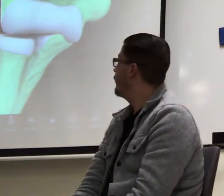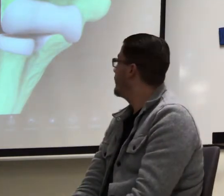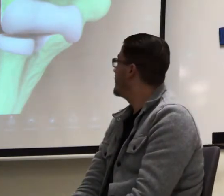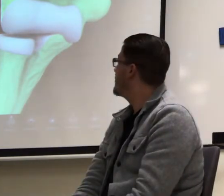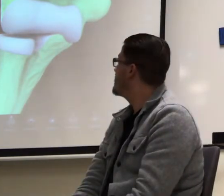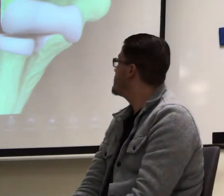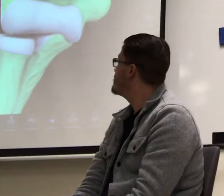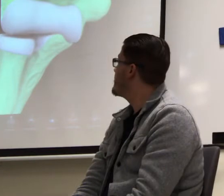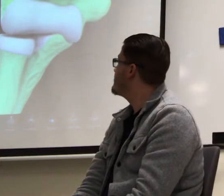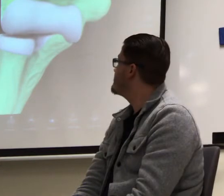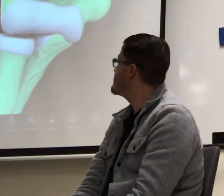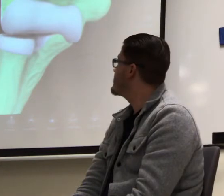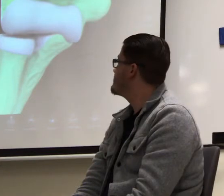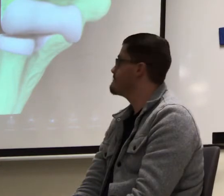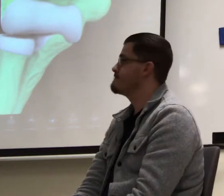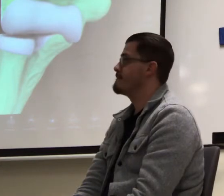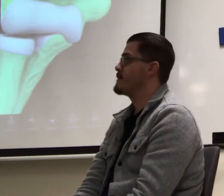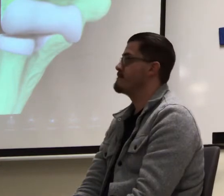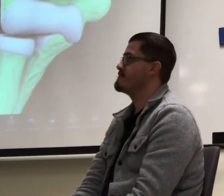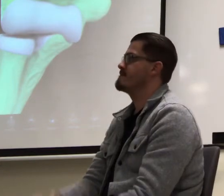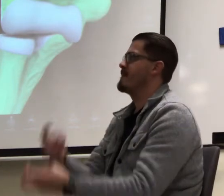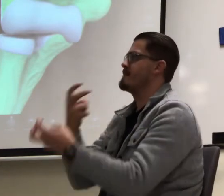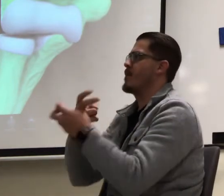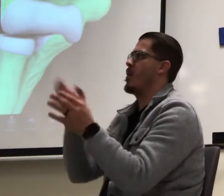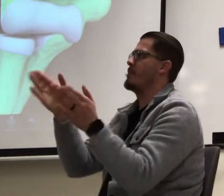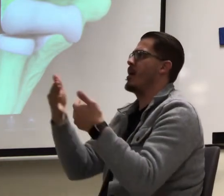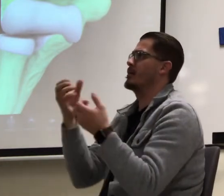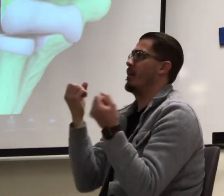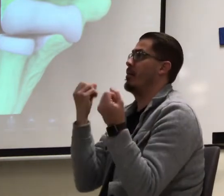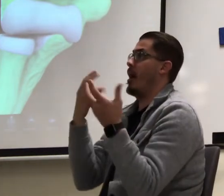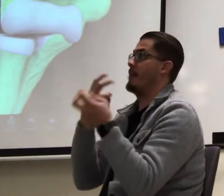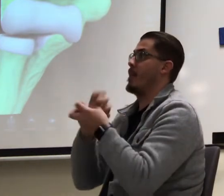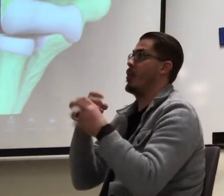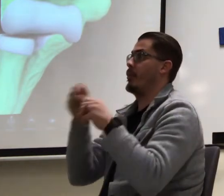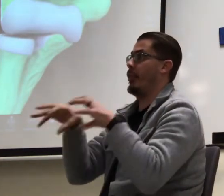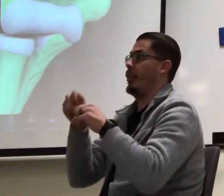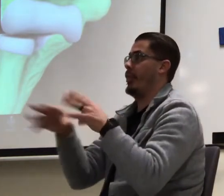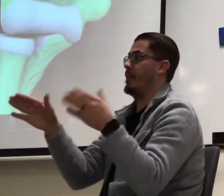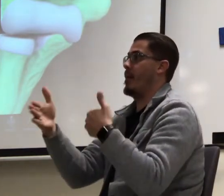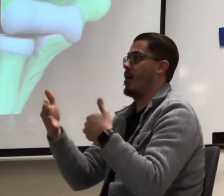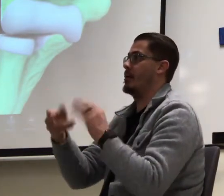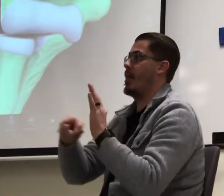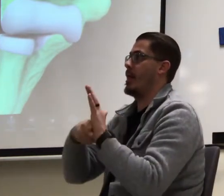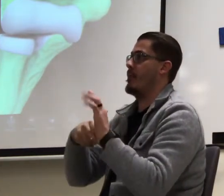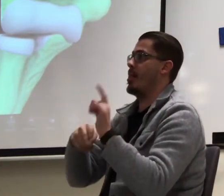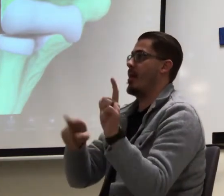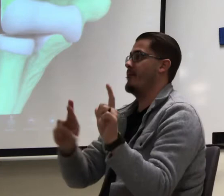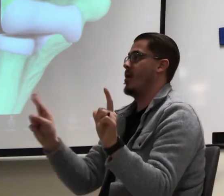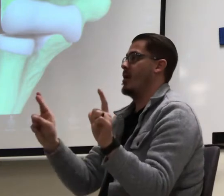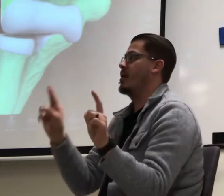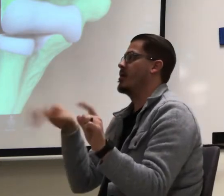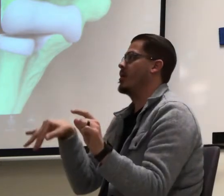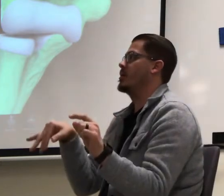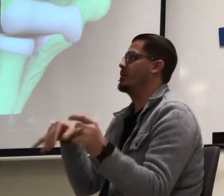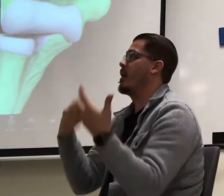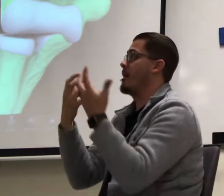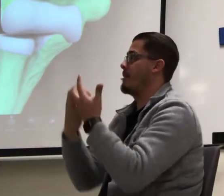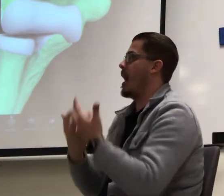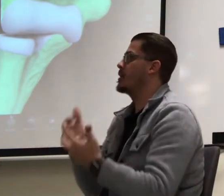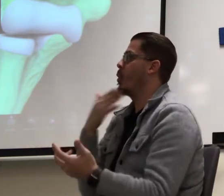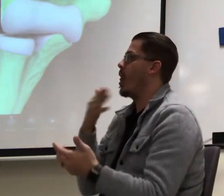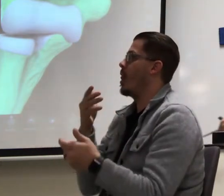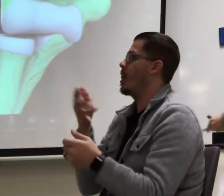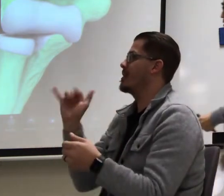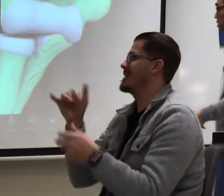The ones that are the bone boxes, how they're all a bunch of bones in a box and they're labeled left and right, those have been matched pretty